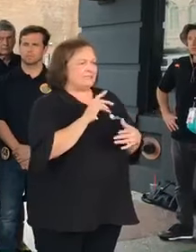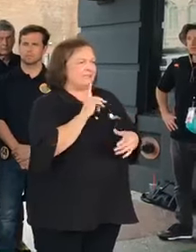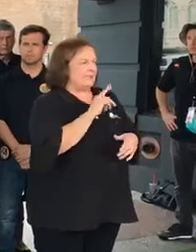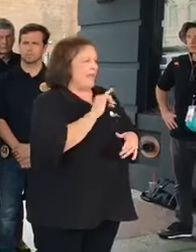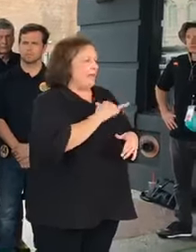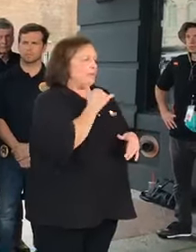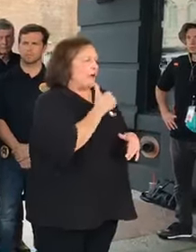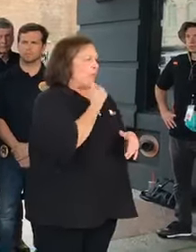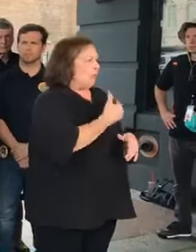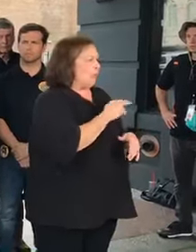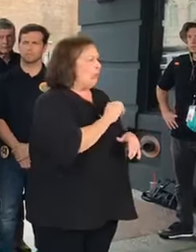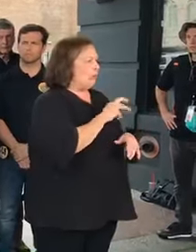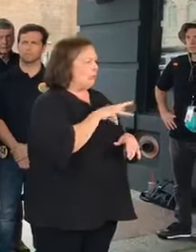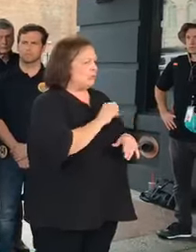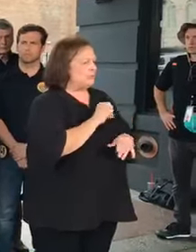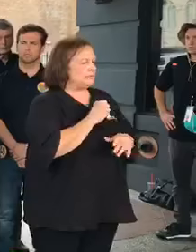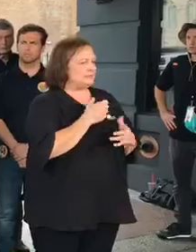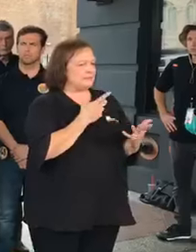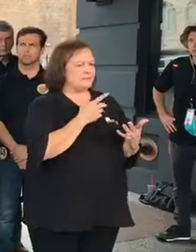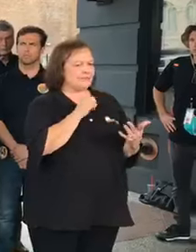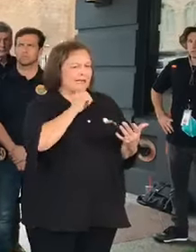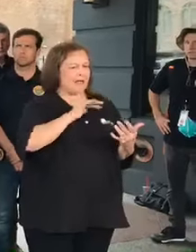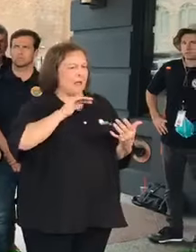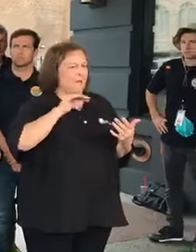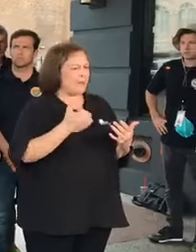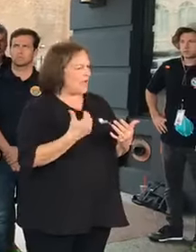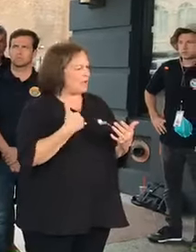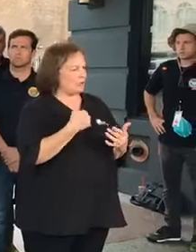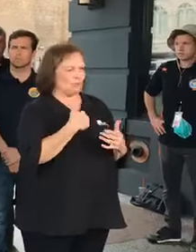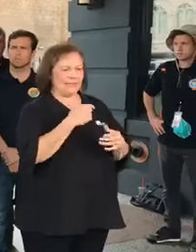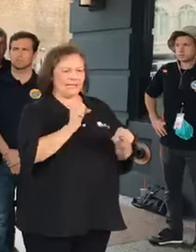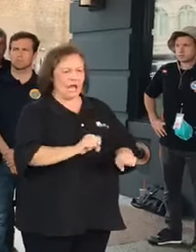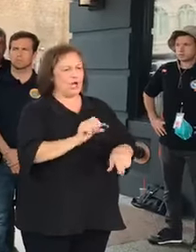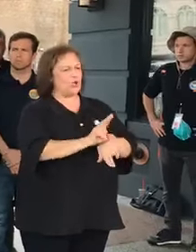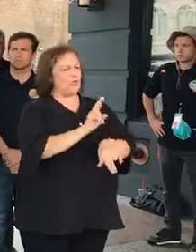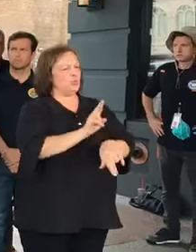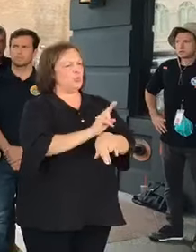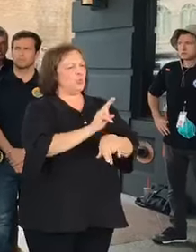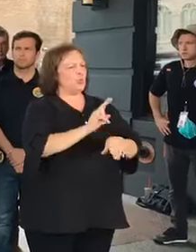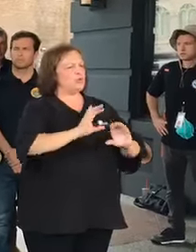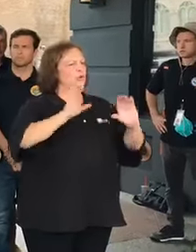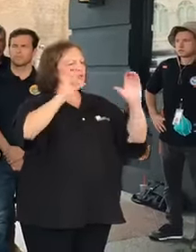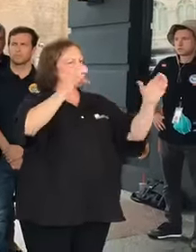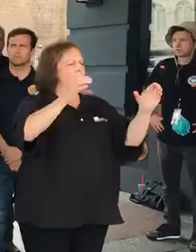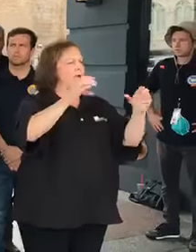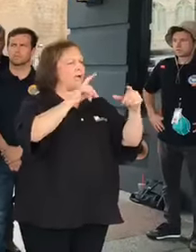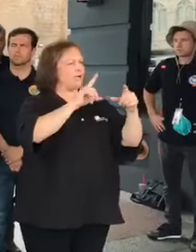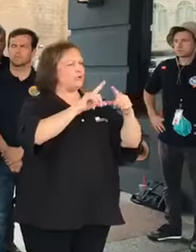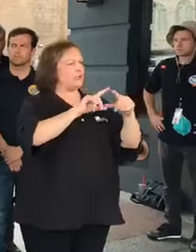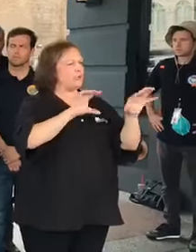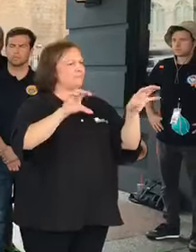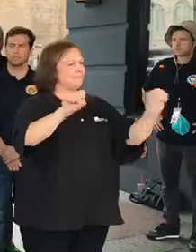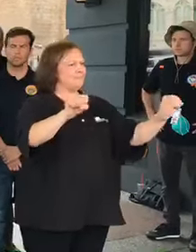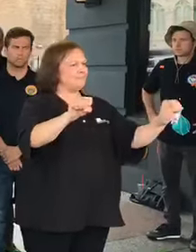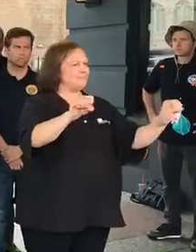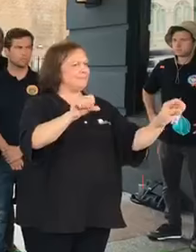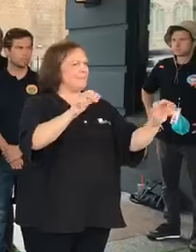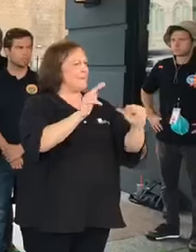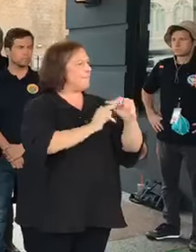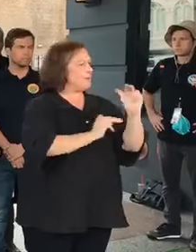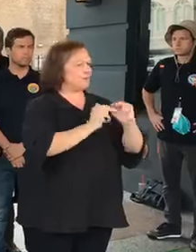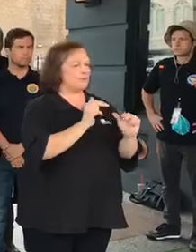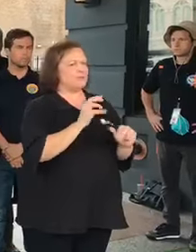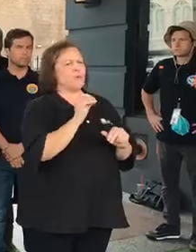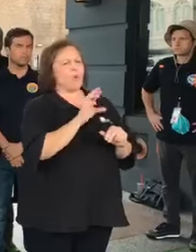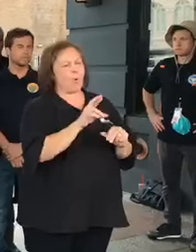news. That it doesn't appear that we'll be able to use cranes to stabilize this, to take this crane